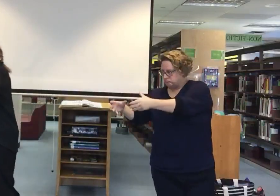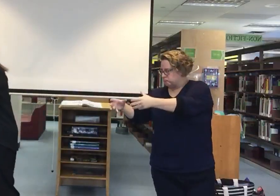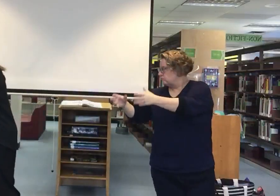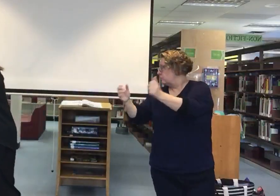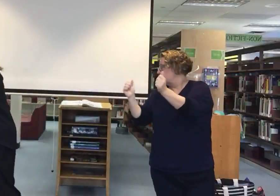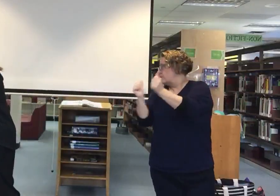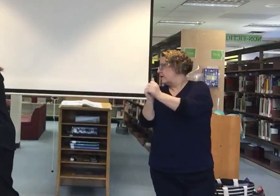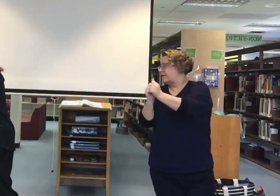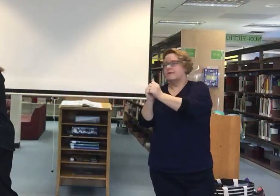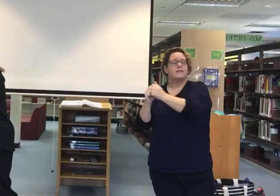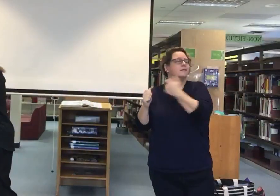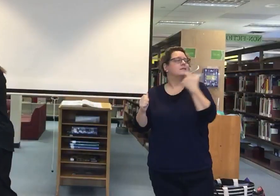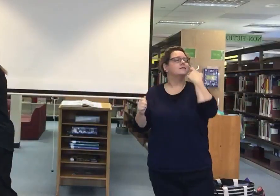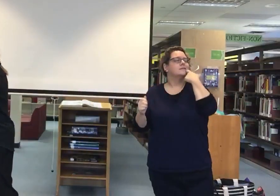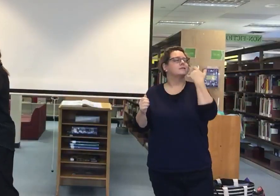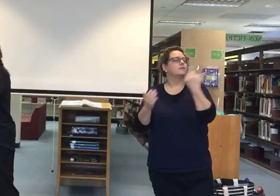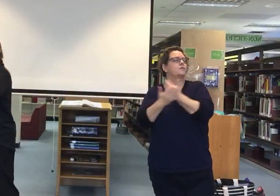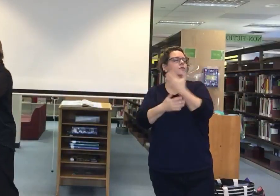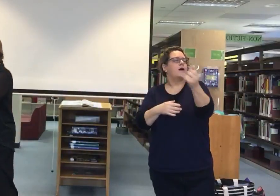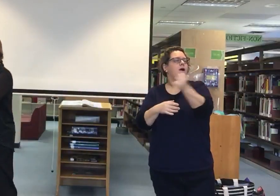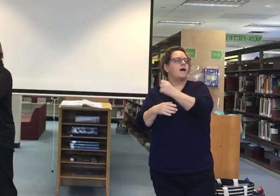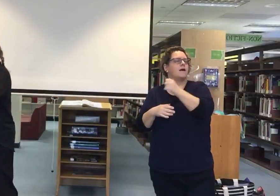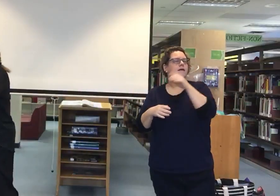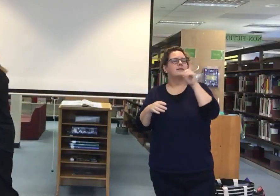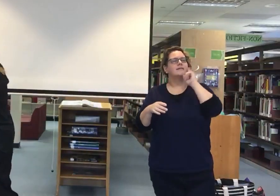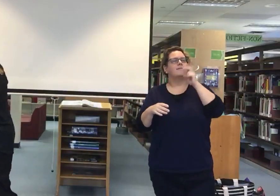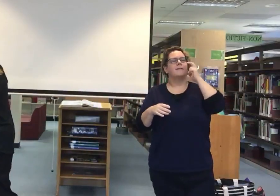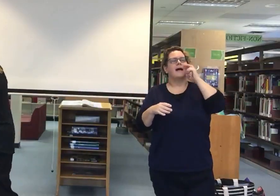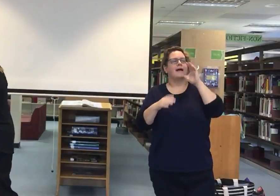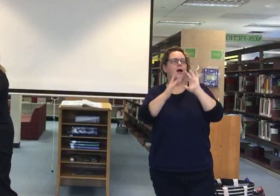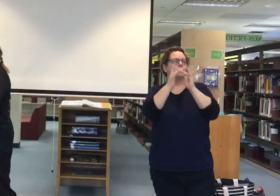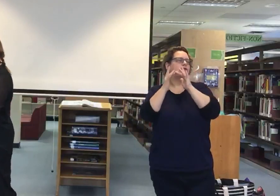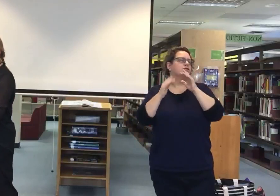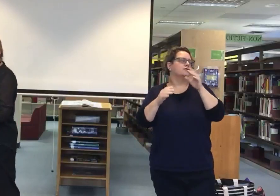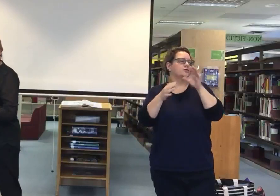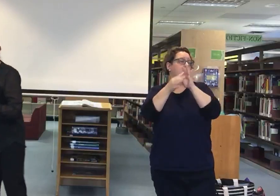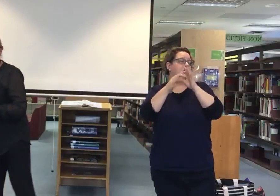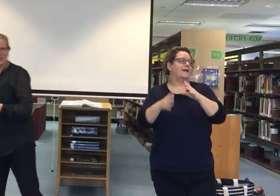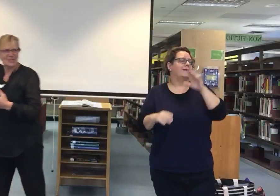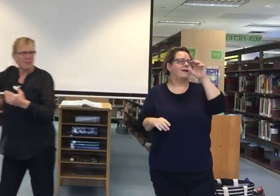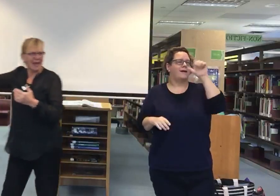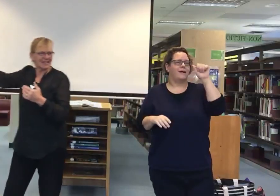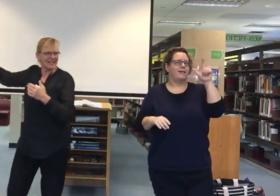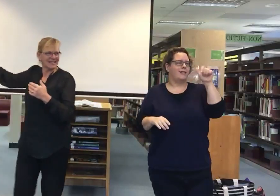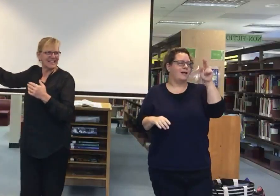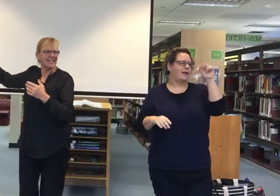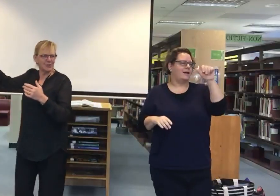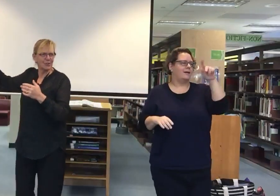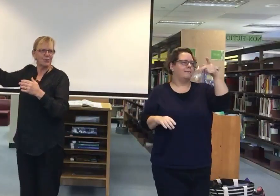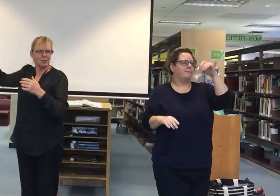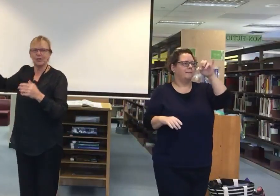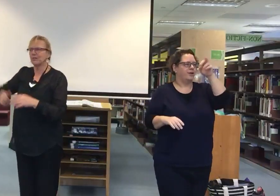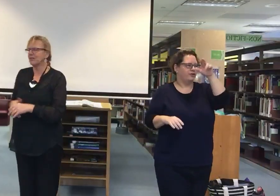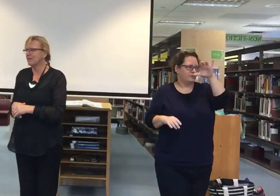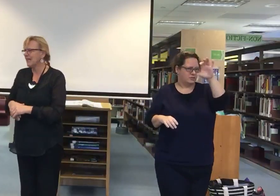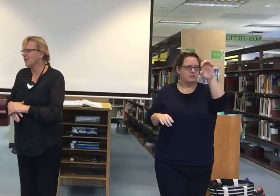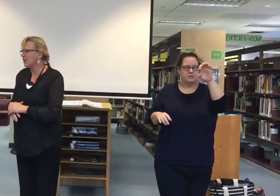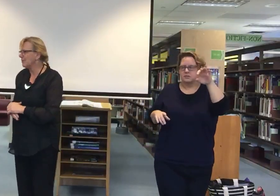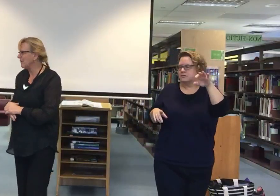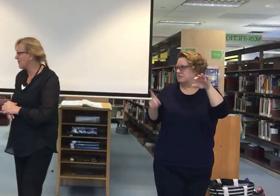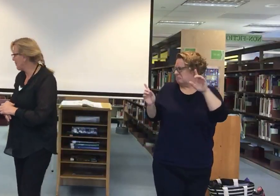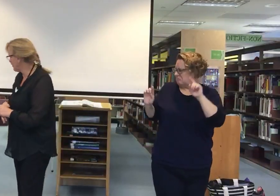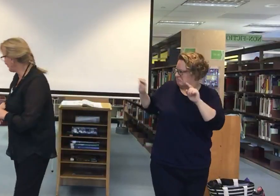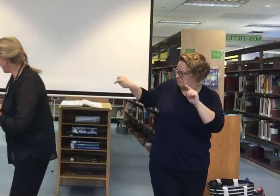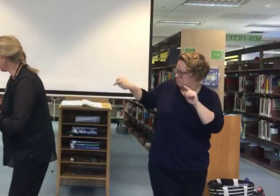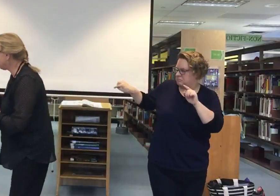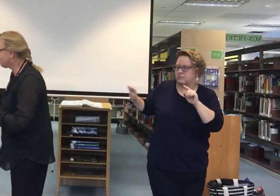with the new coordinator from Deafblind Outreach, Alana Pierce. So she's back tucked in here, so you'll hear a little